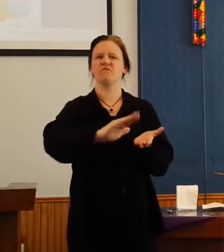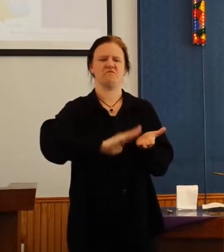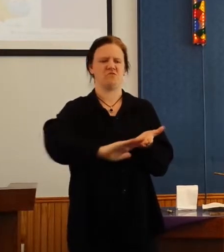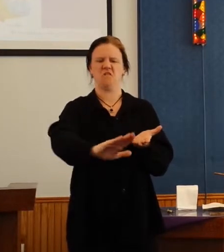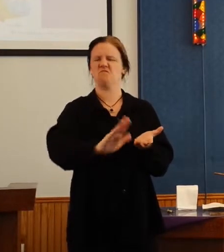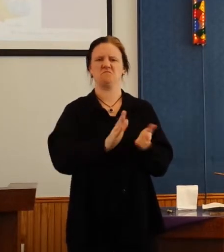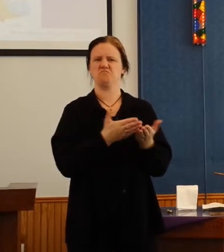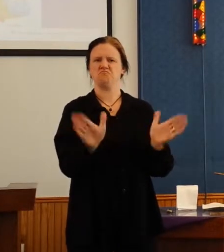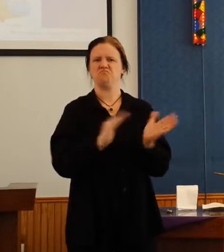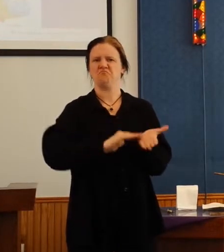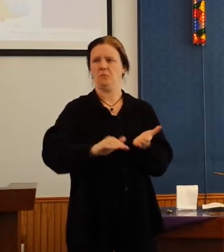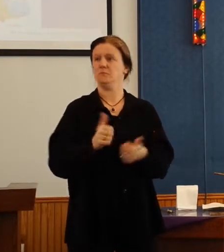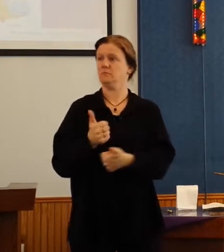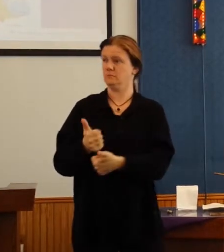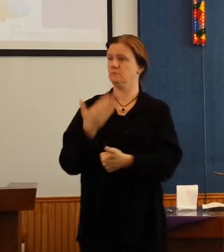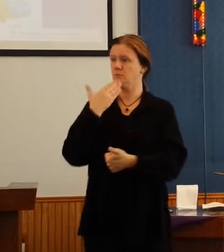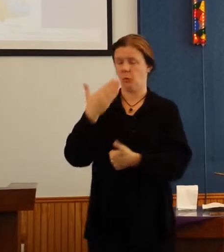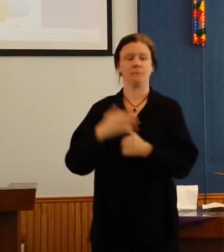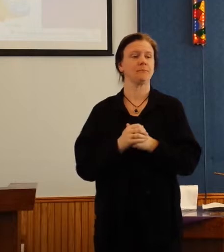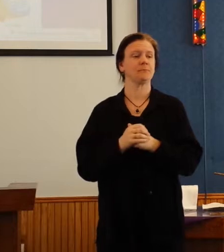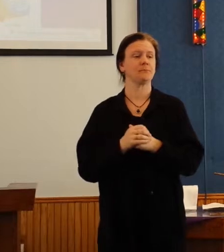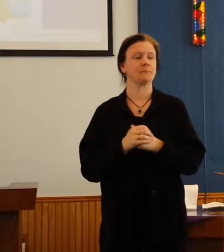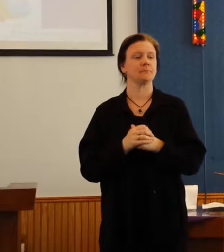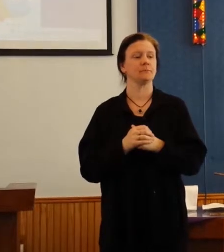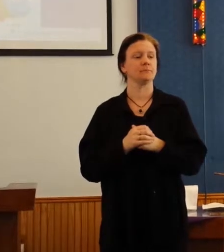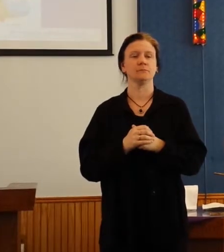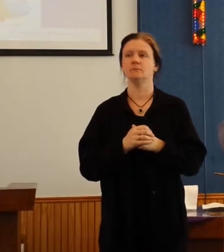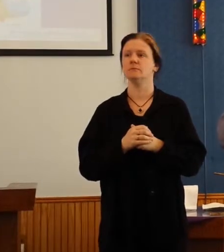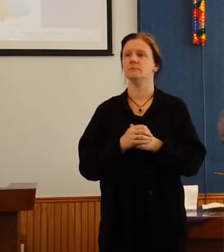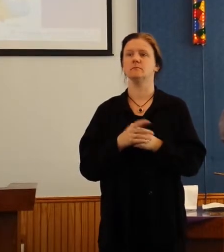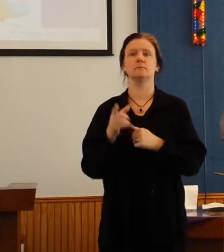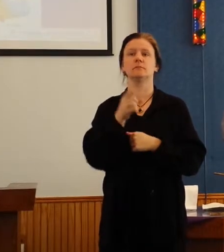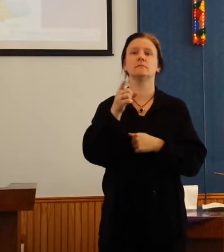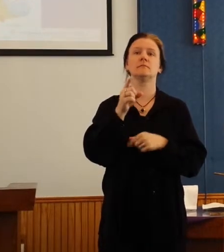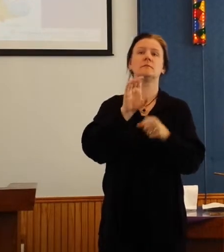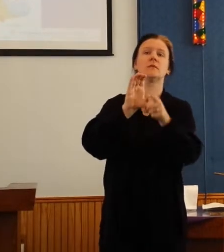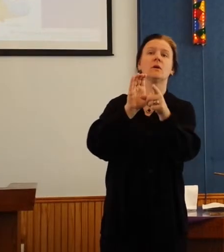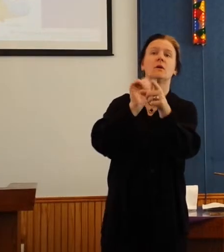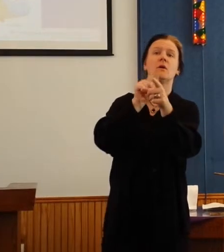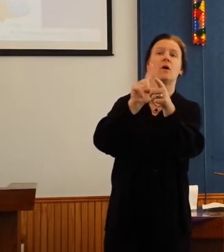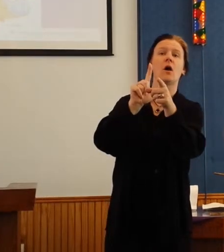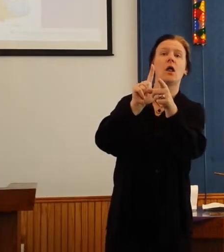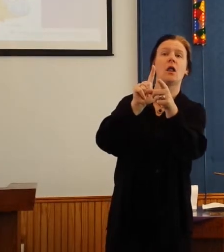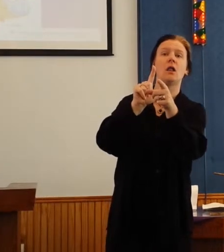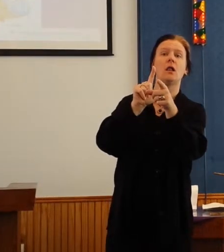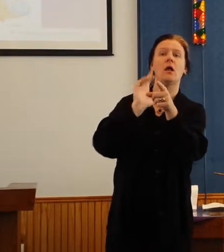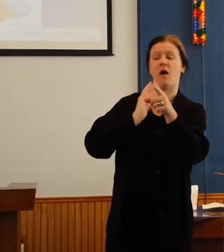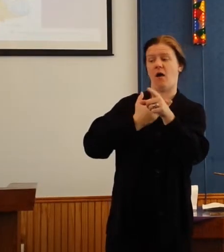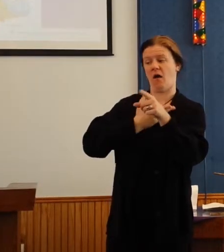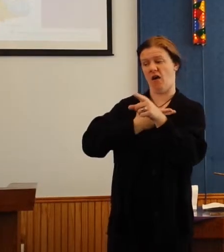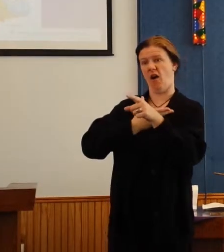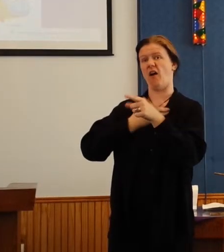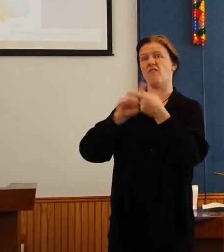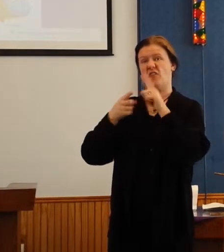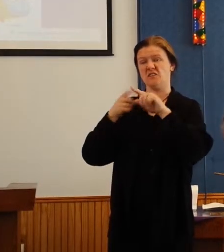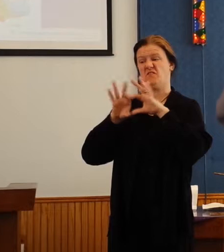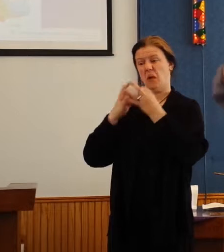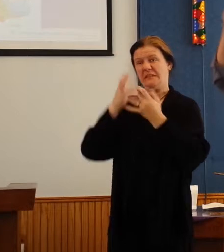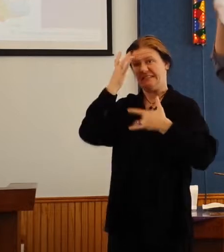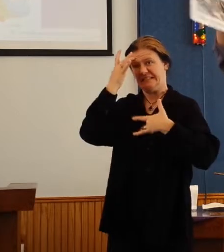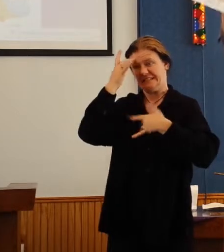others. Very good. Came up with things that I didn't. Carl. Taking care of those who are sick.